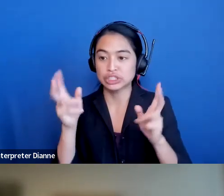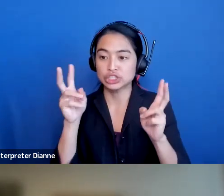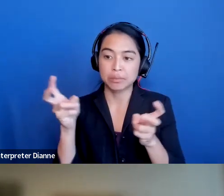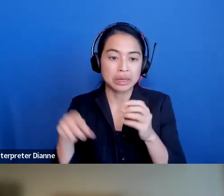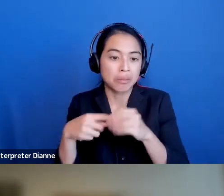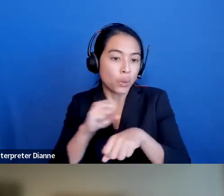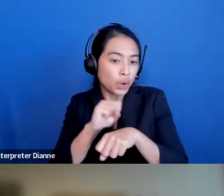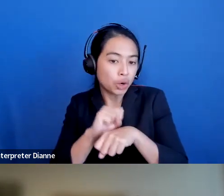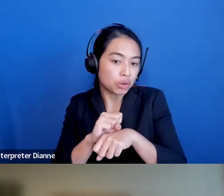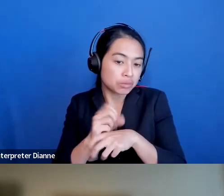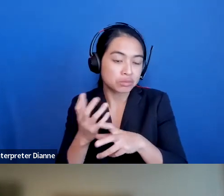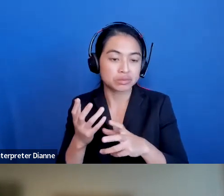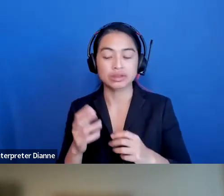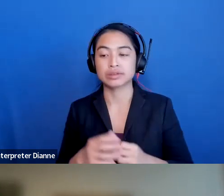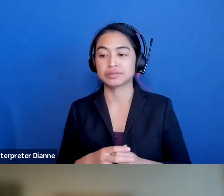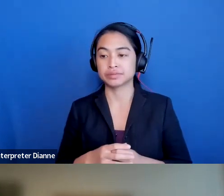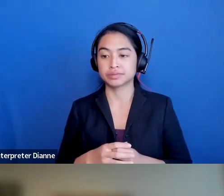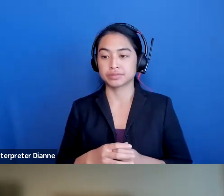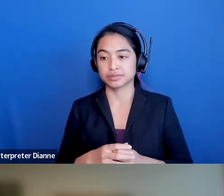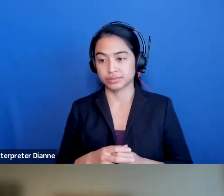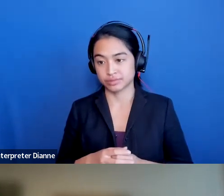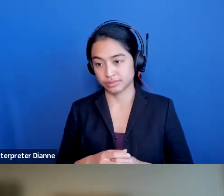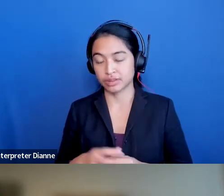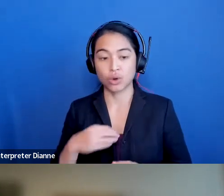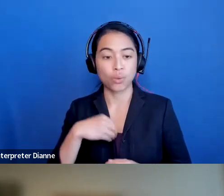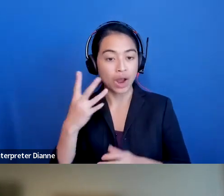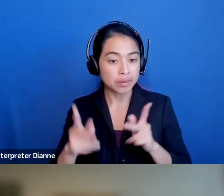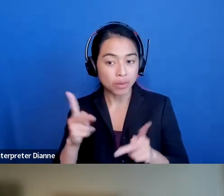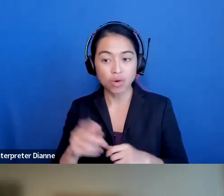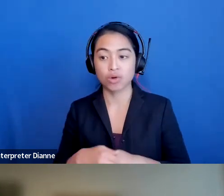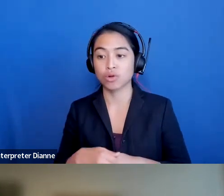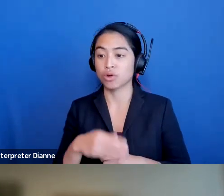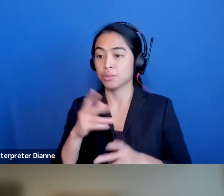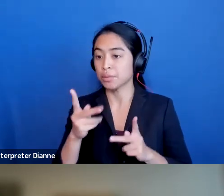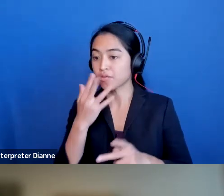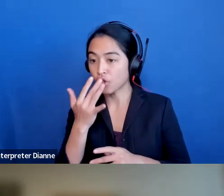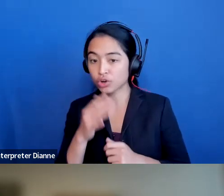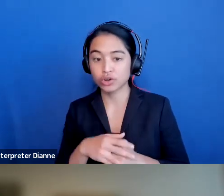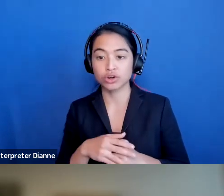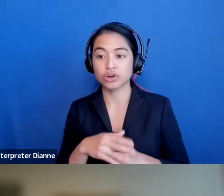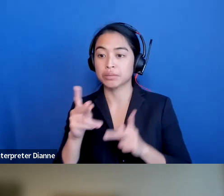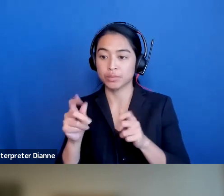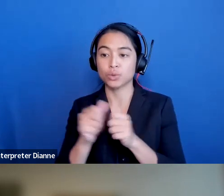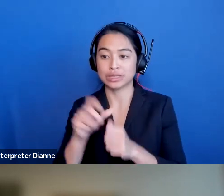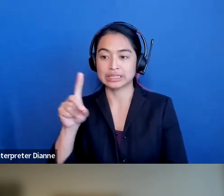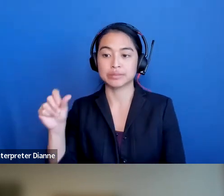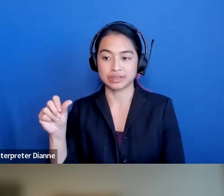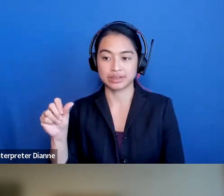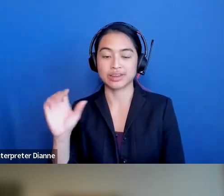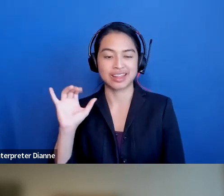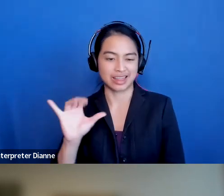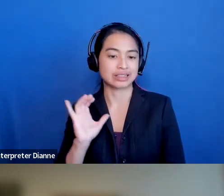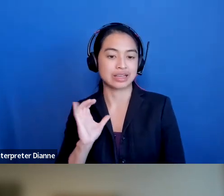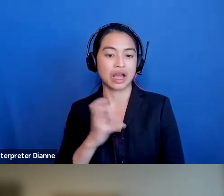work. It has Caucasian people, it has people of color, and it also has people with disabilities. That's just